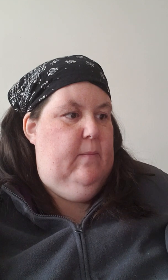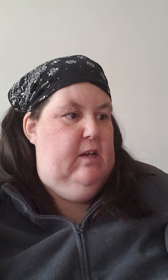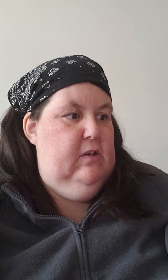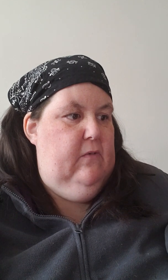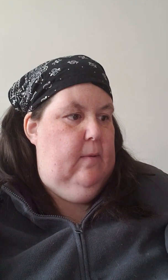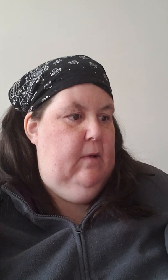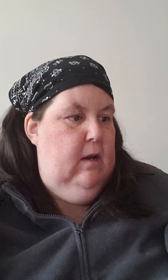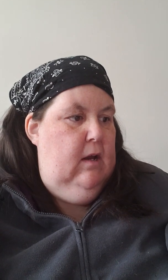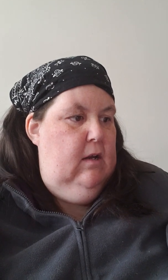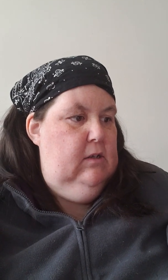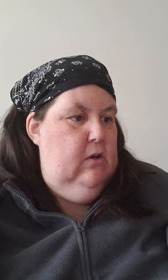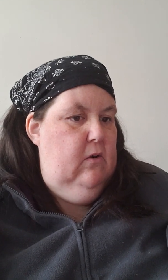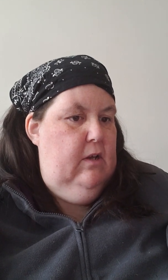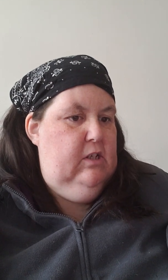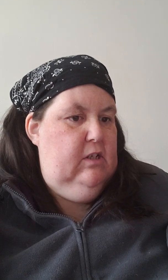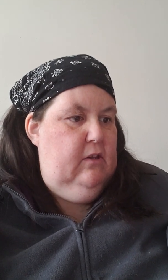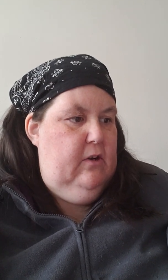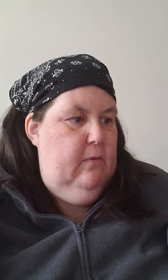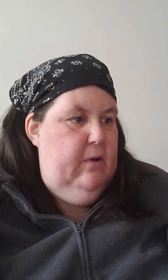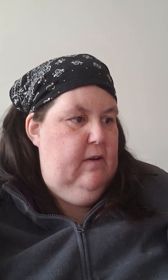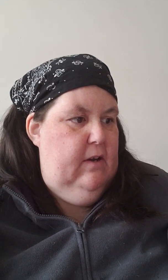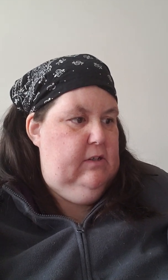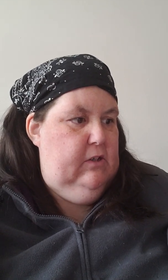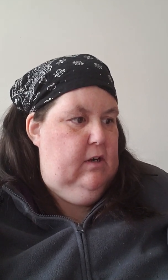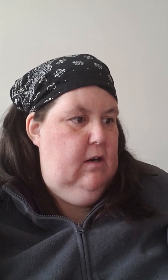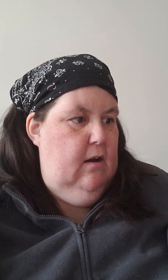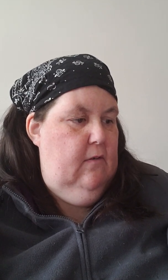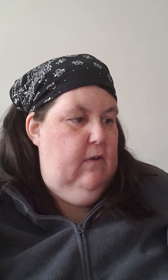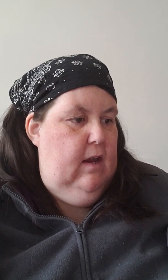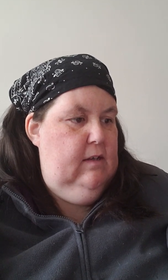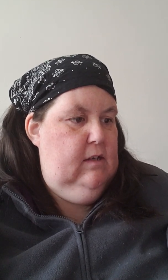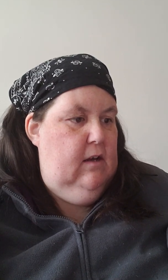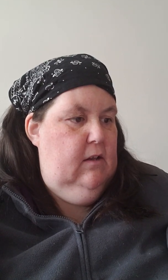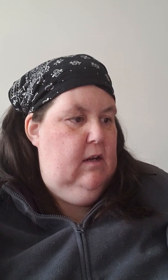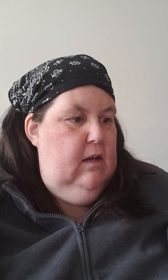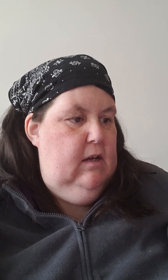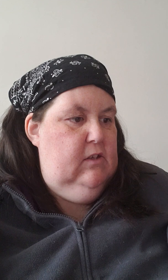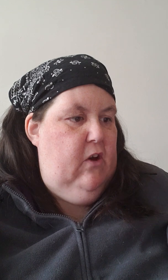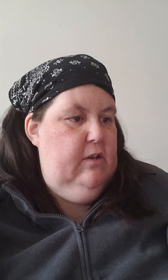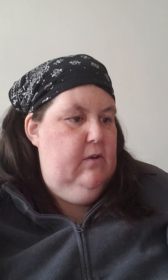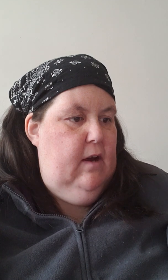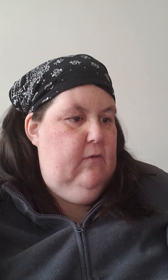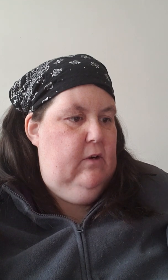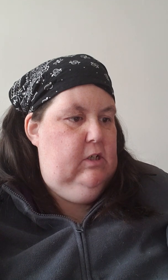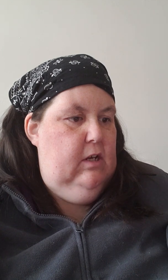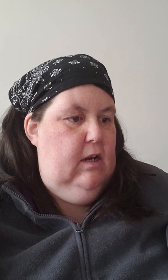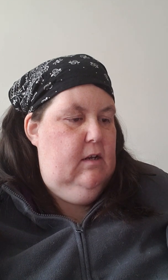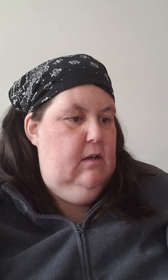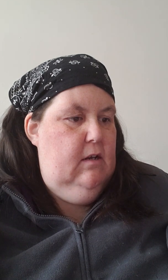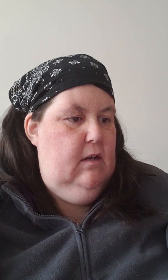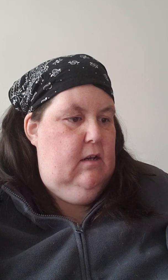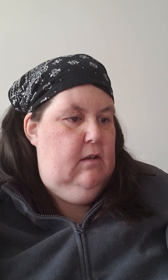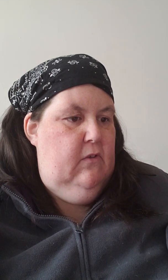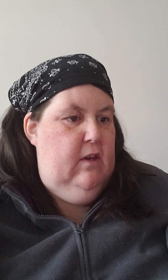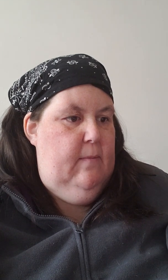information from. So it's just a little bit of history of ASL is thought to have originated in the